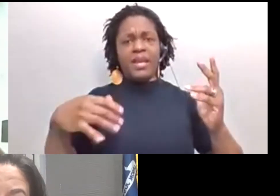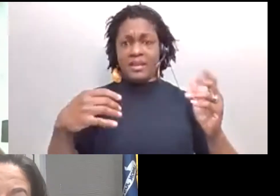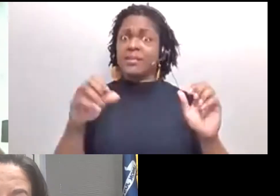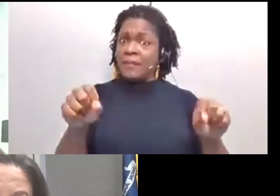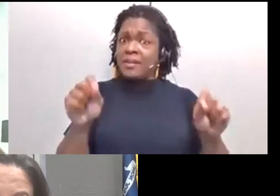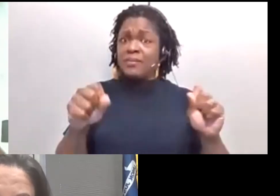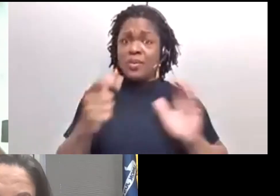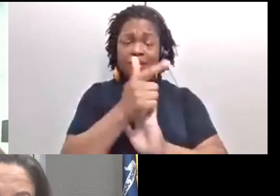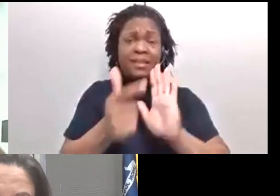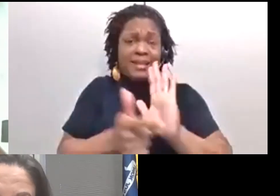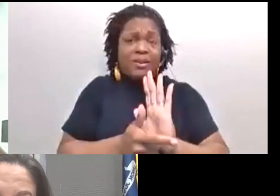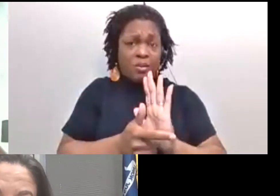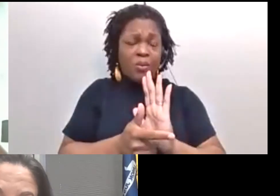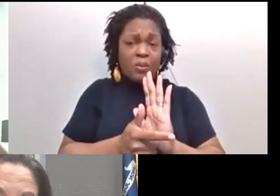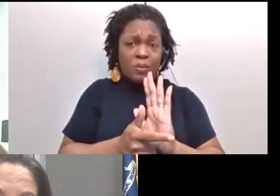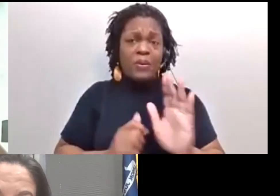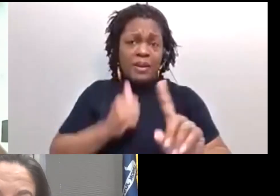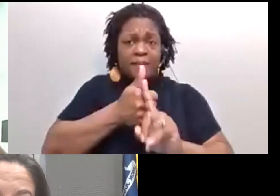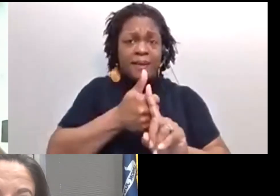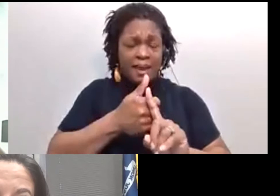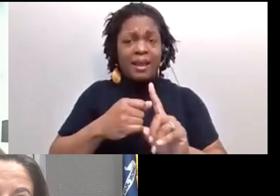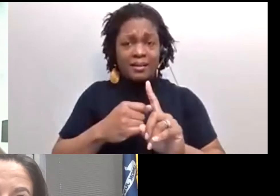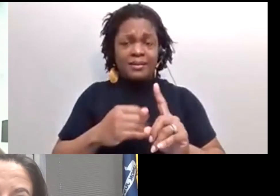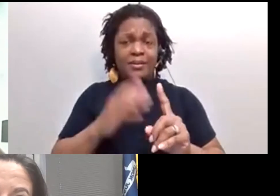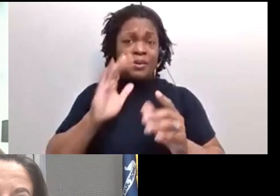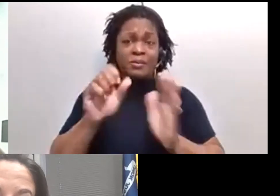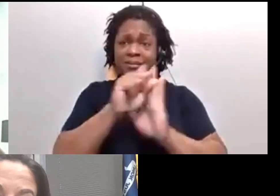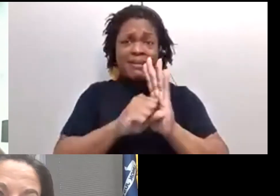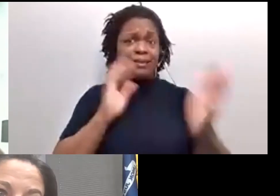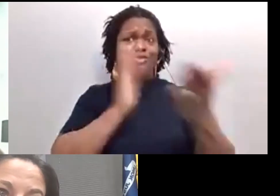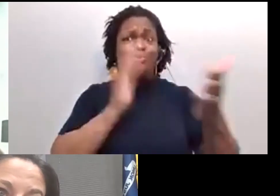start having like what Allison described. I mean,